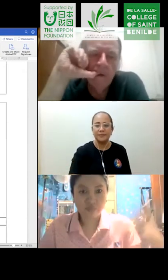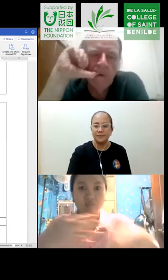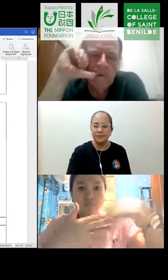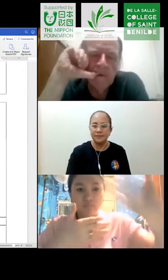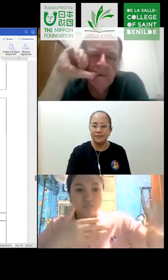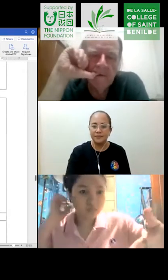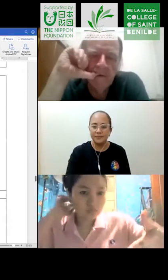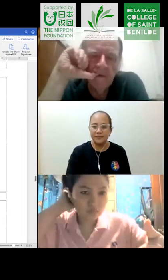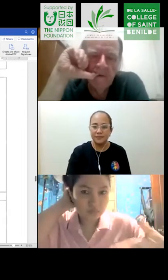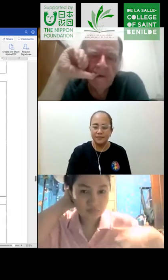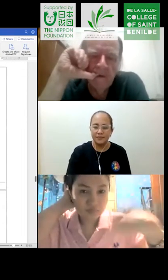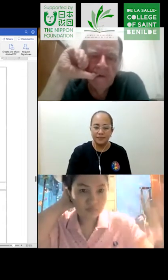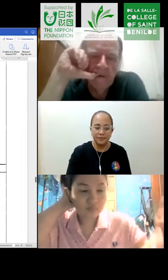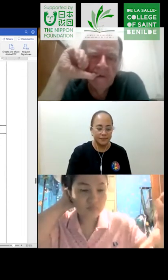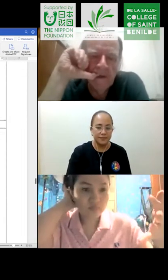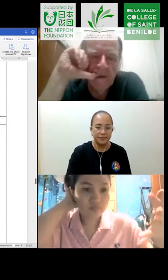big,